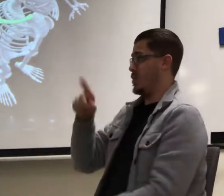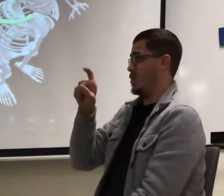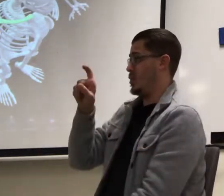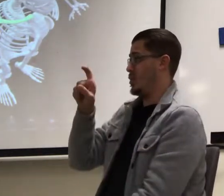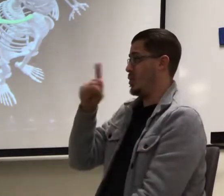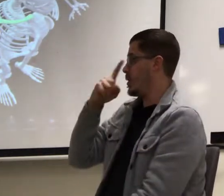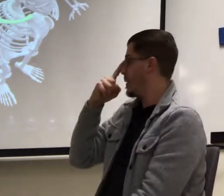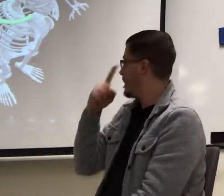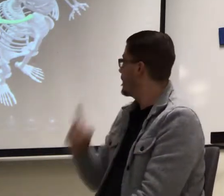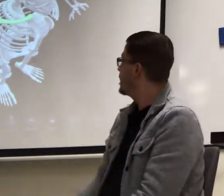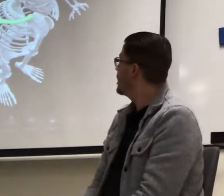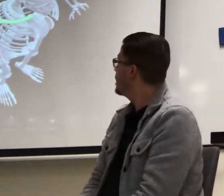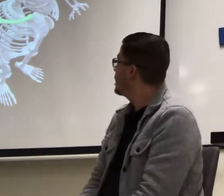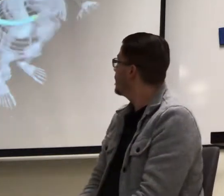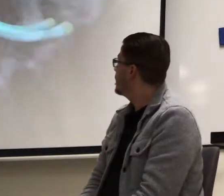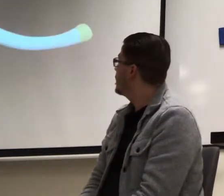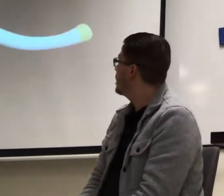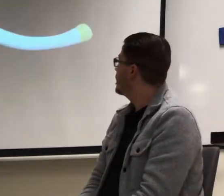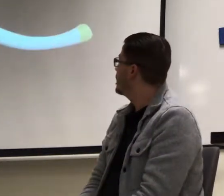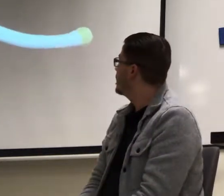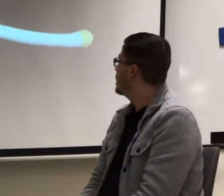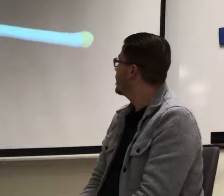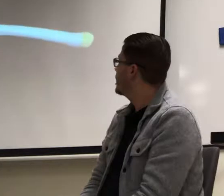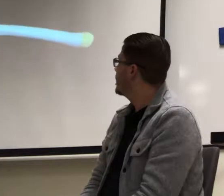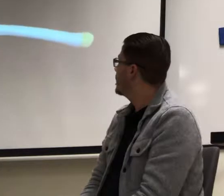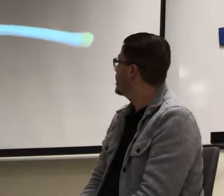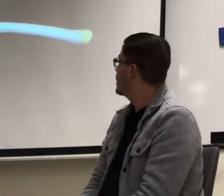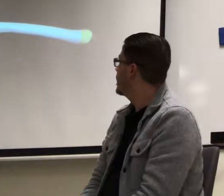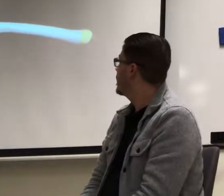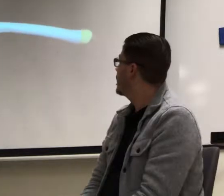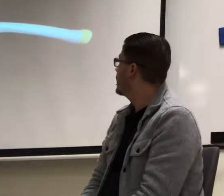Well, let me go this way.